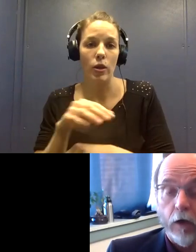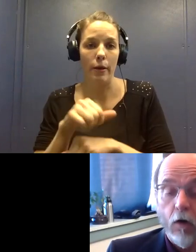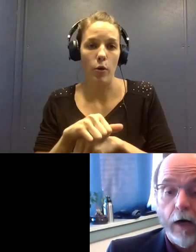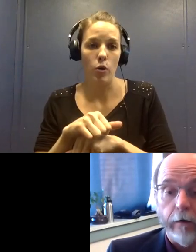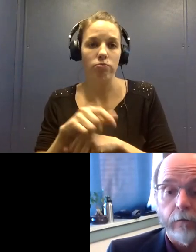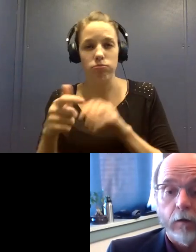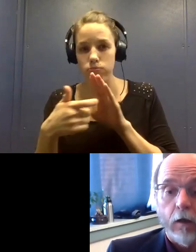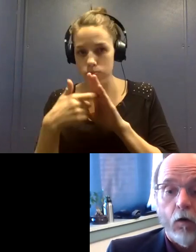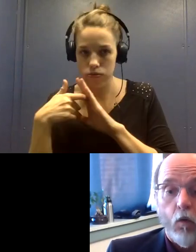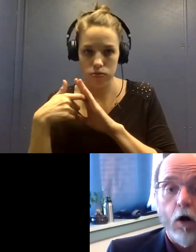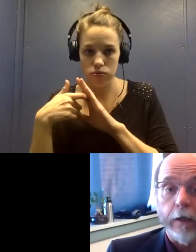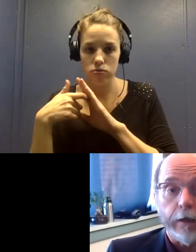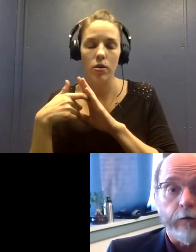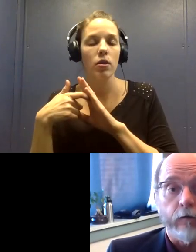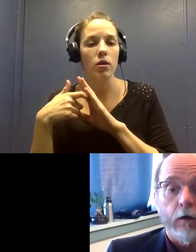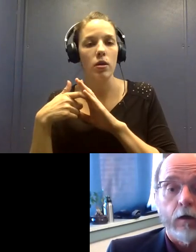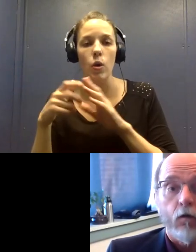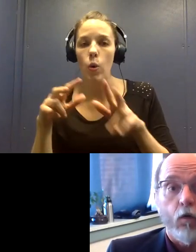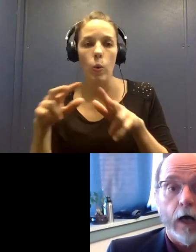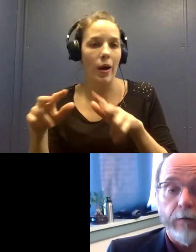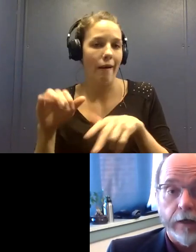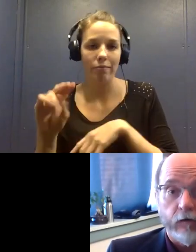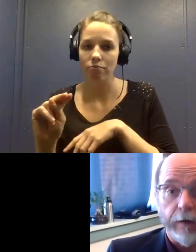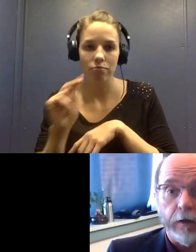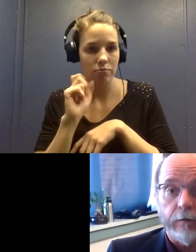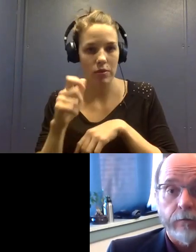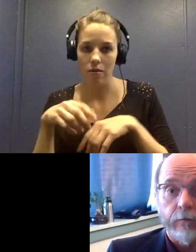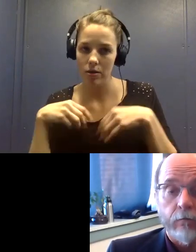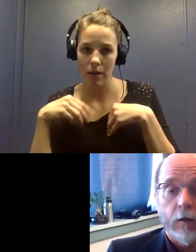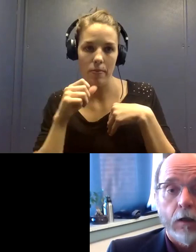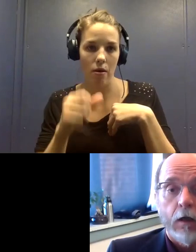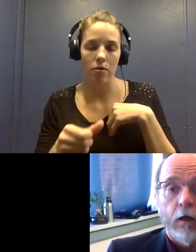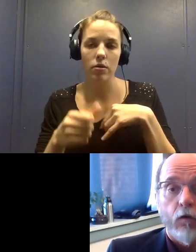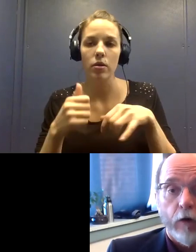is required. Walk-ins will not be accepted.